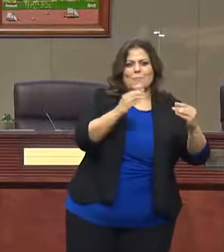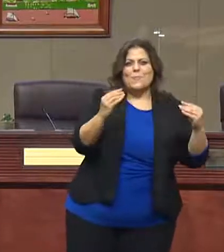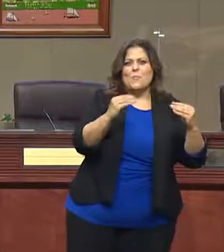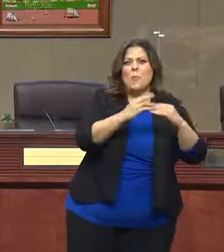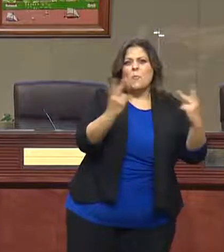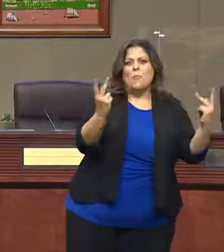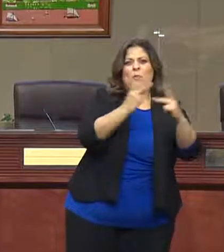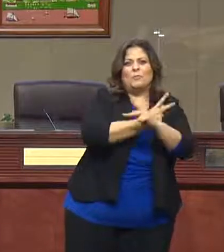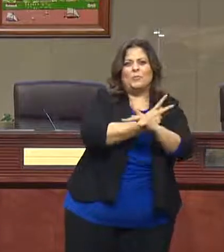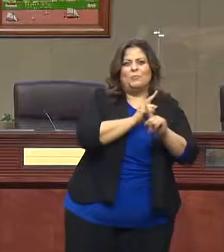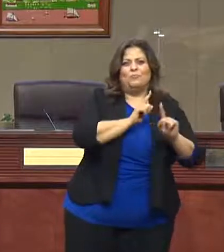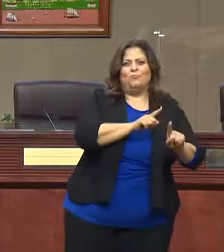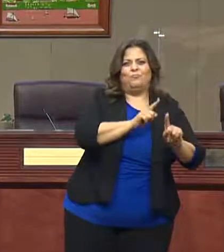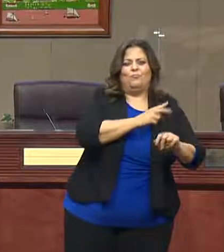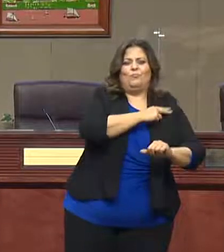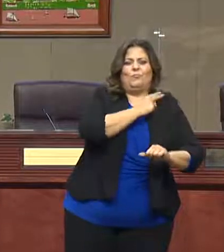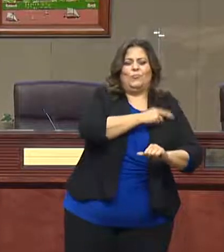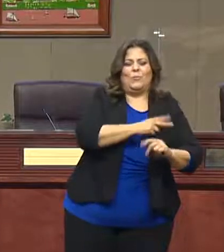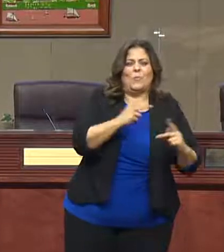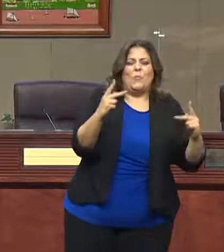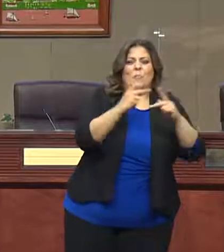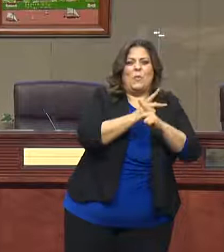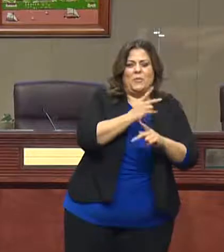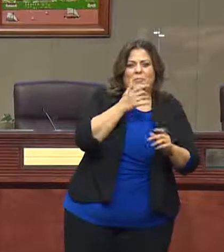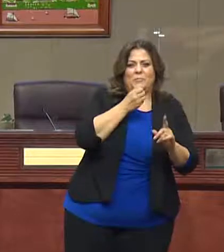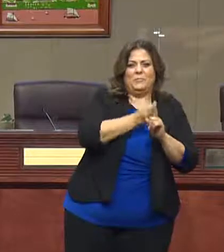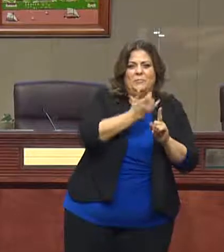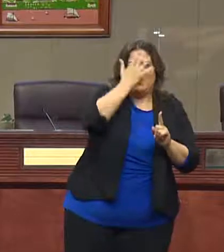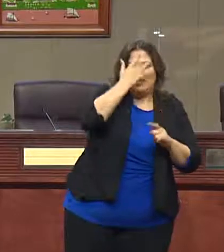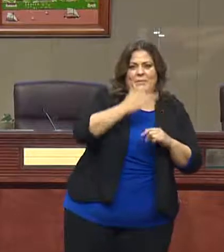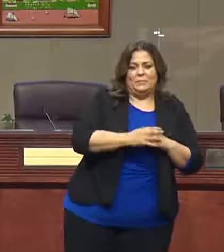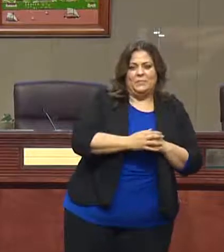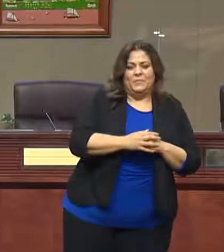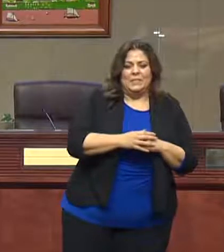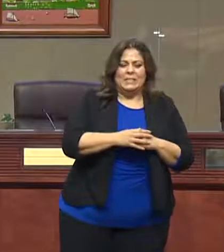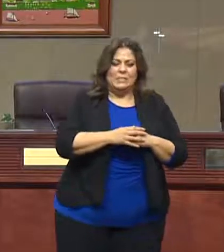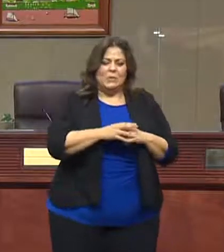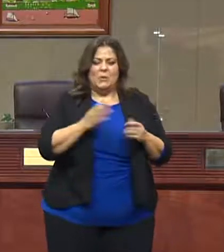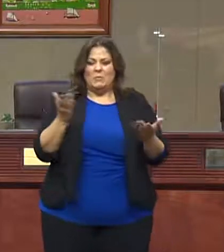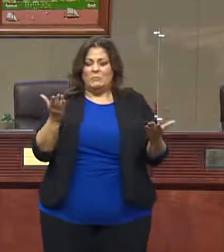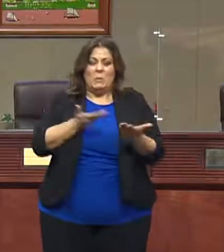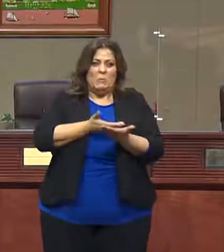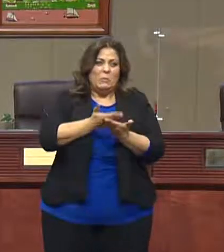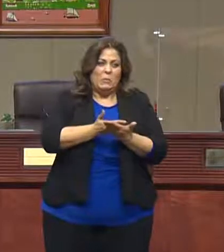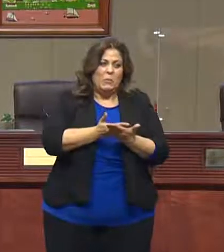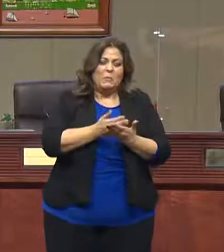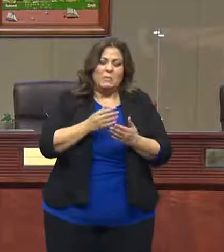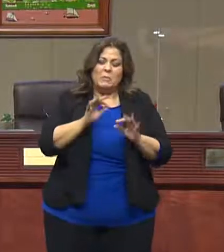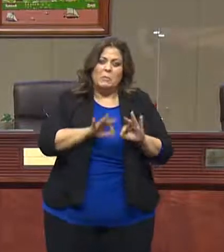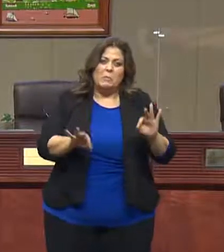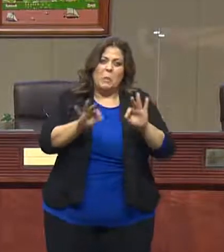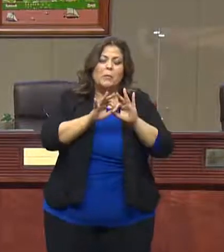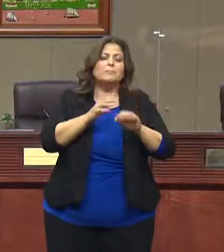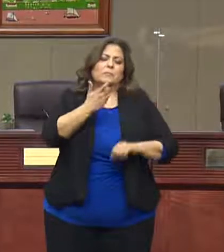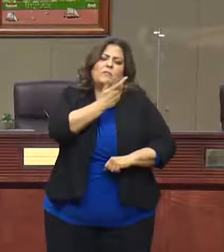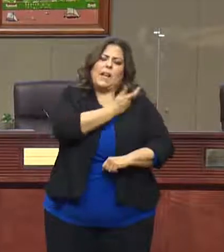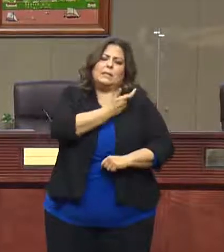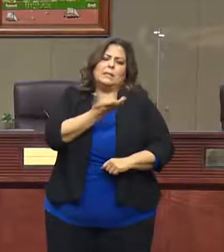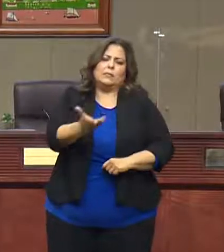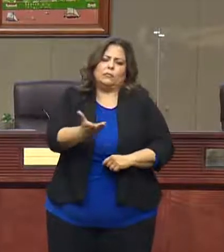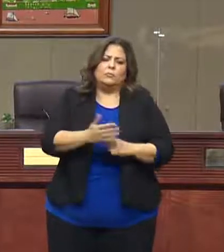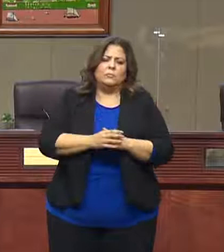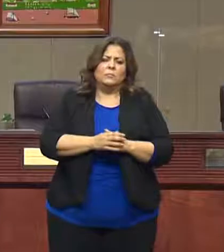is really a call to get vaccinated, and to get vaccinated as soon as you can. The vaccines are out there. We are, as the mayor